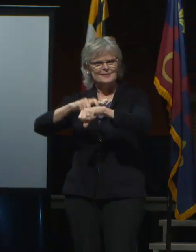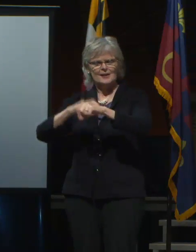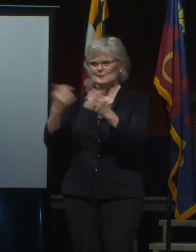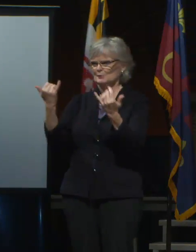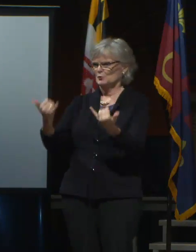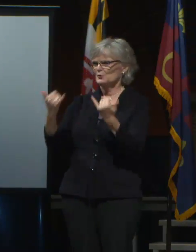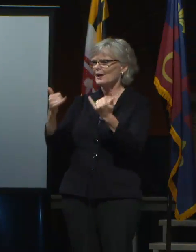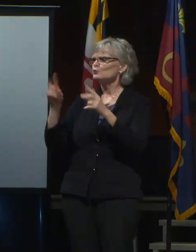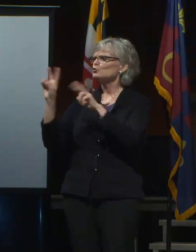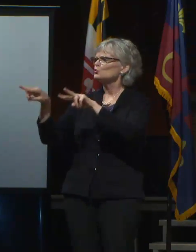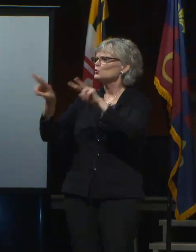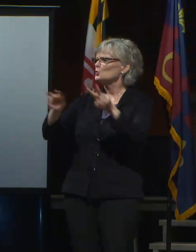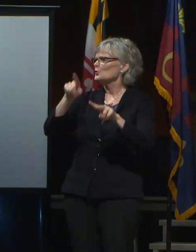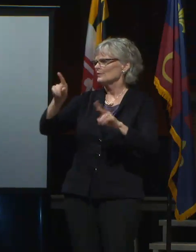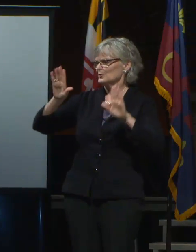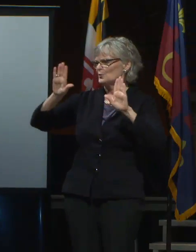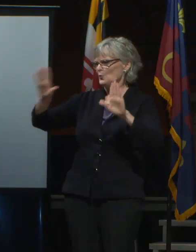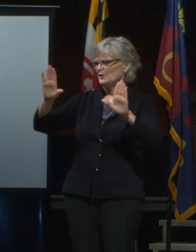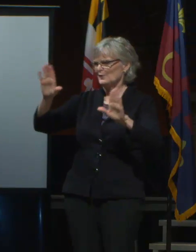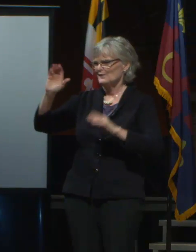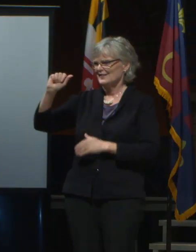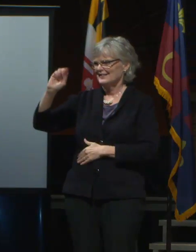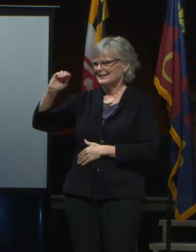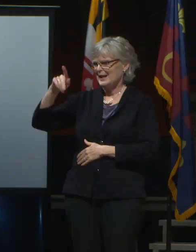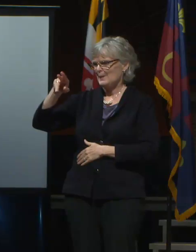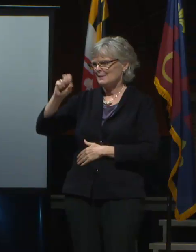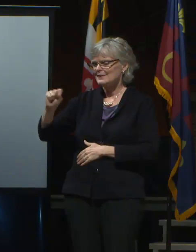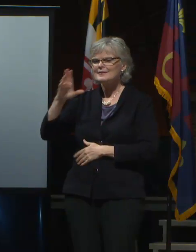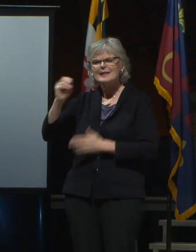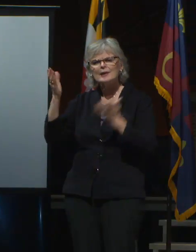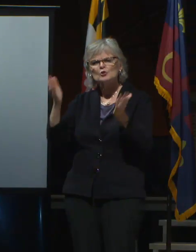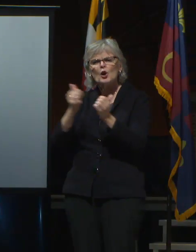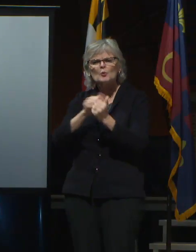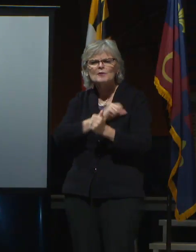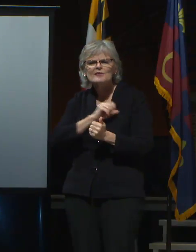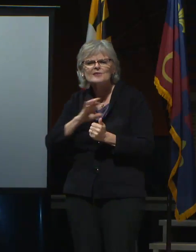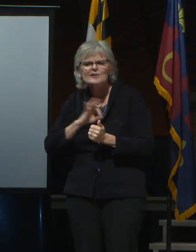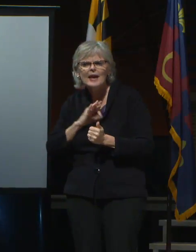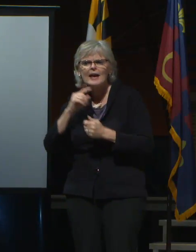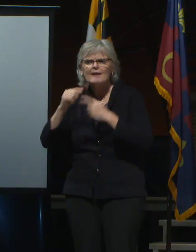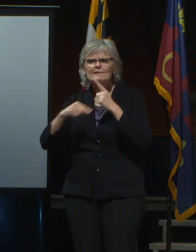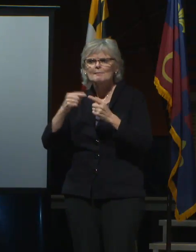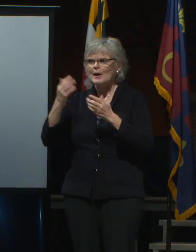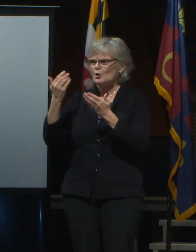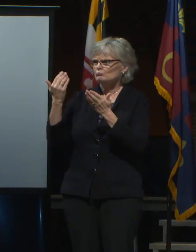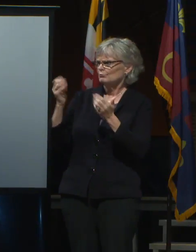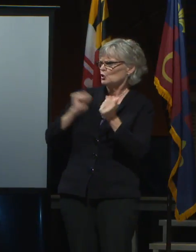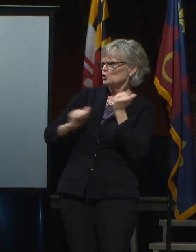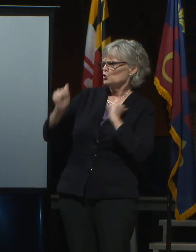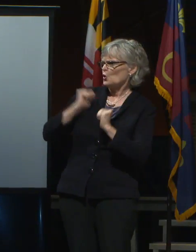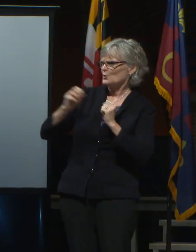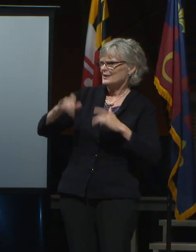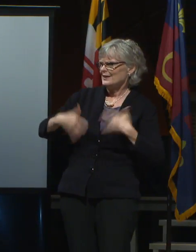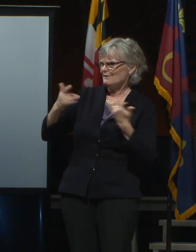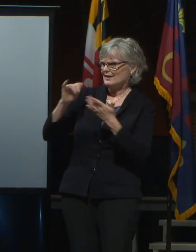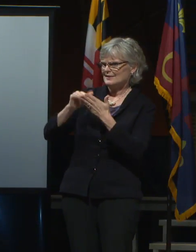today to tour this wonderful campus and speak with staff about upcoming shows and